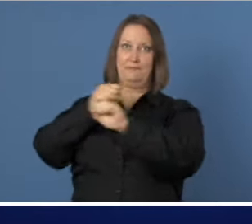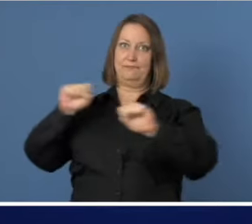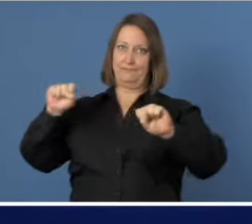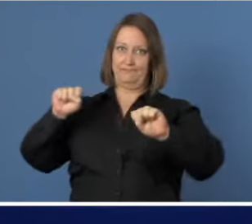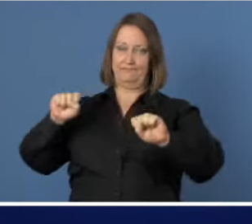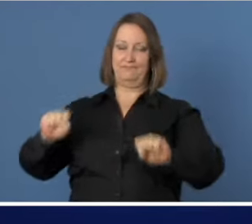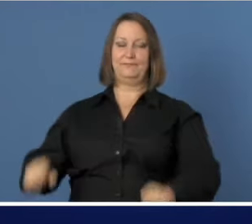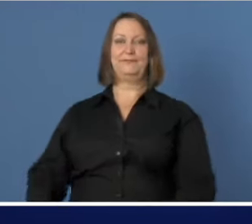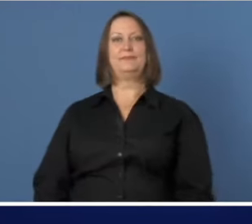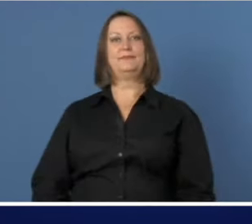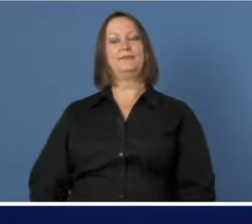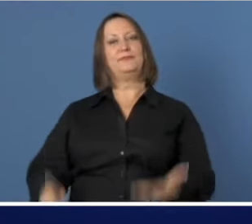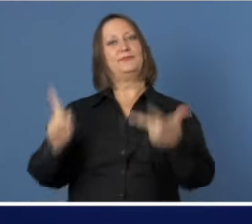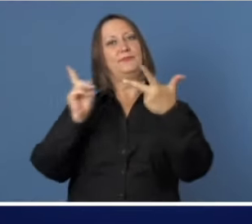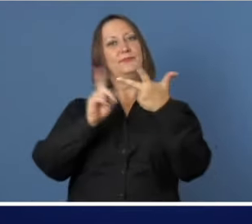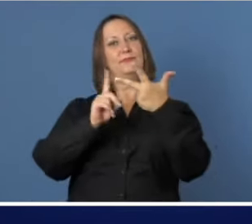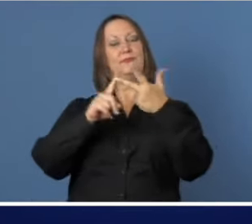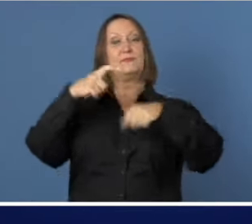the better.